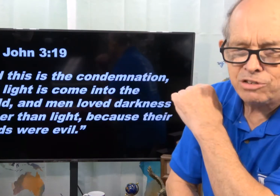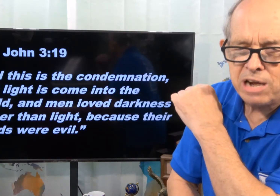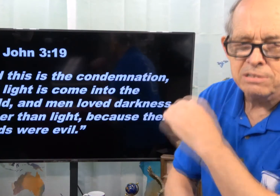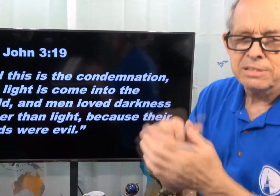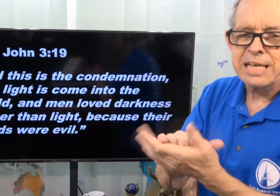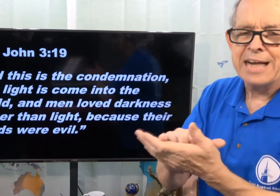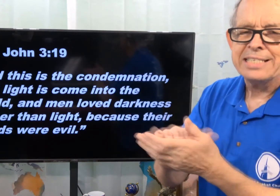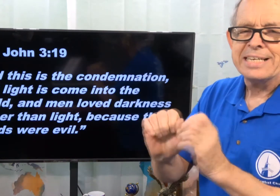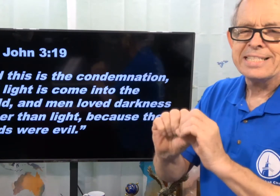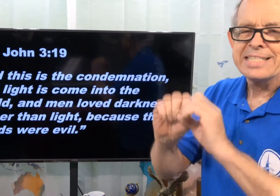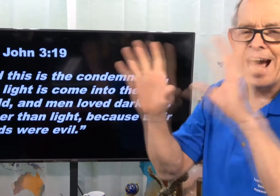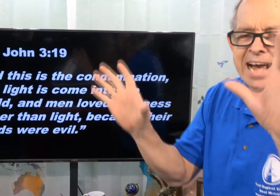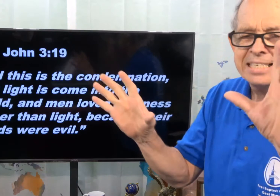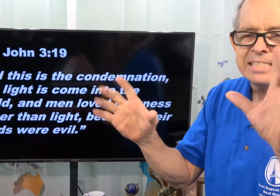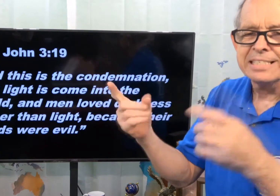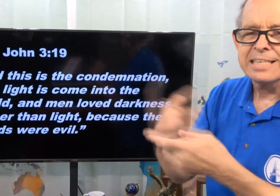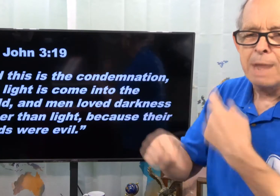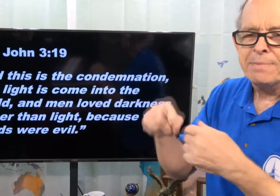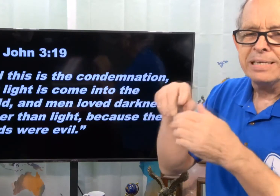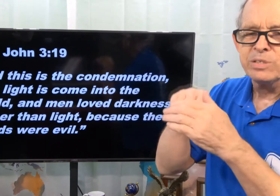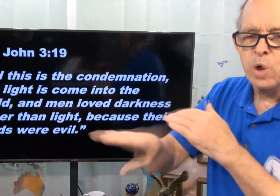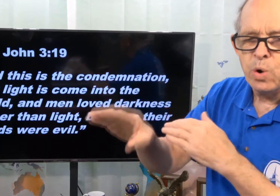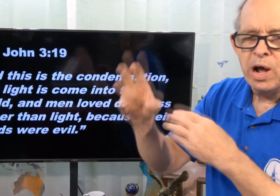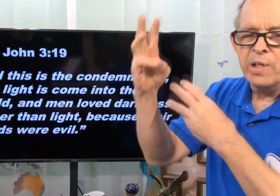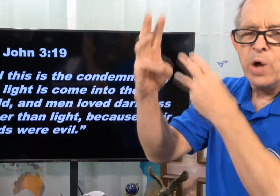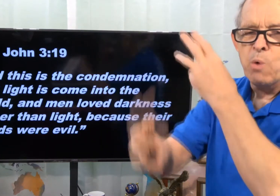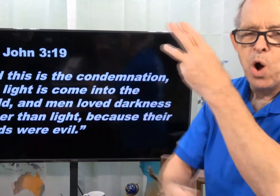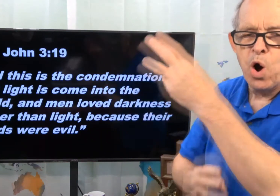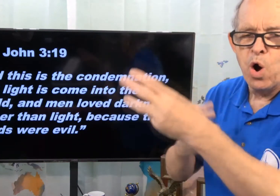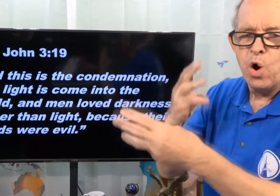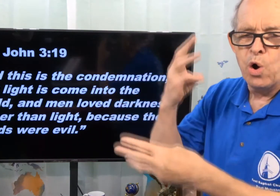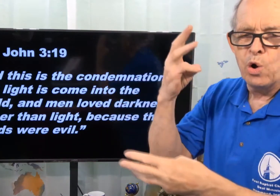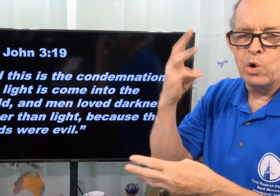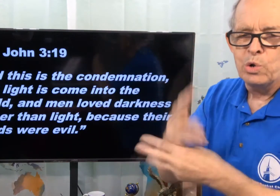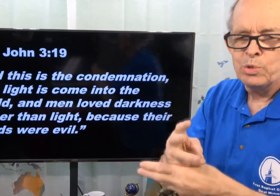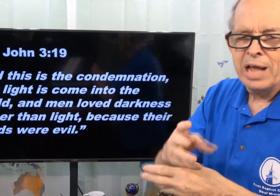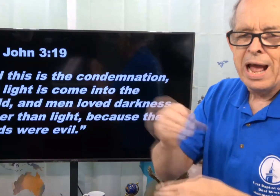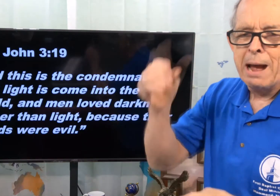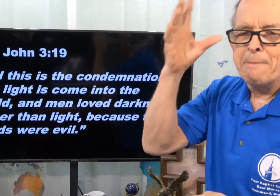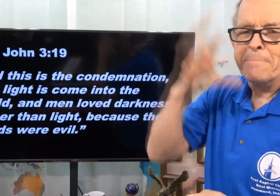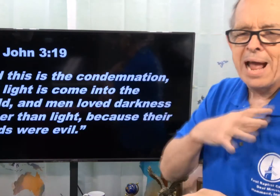condemnation that not he come into the world. And